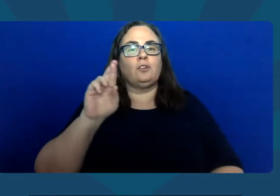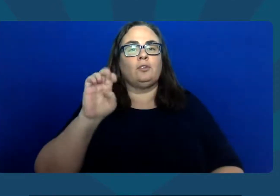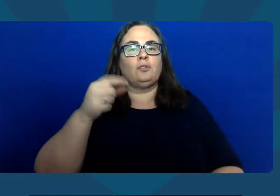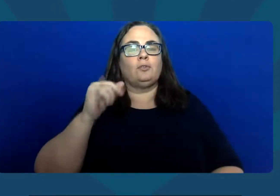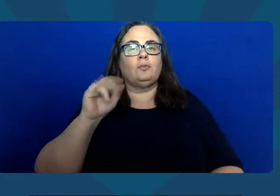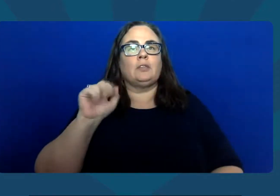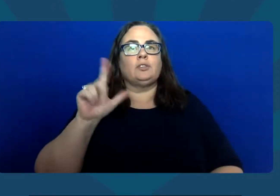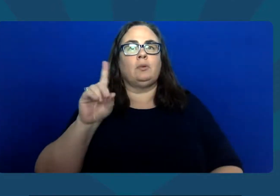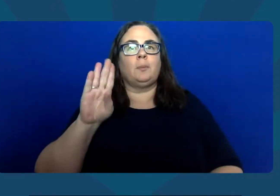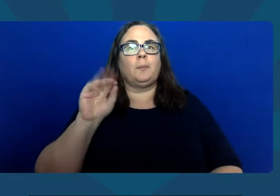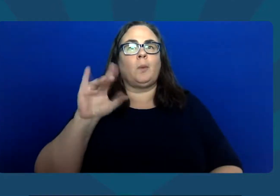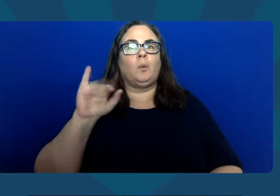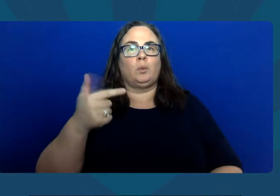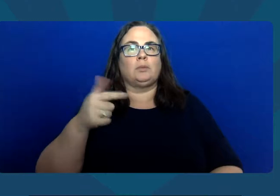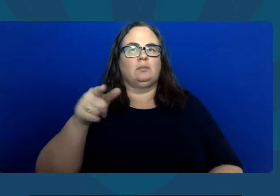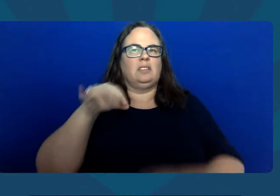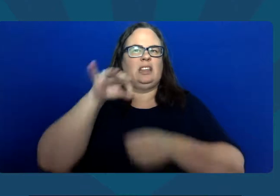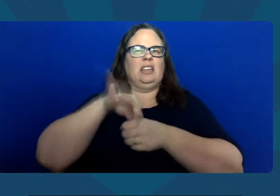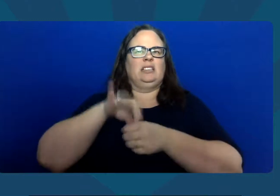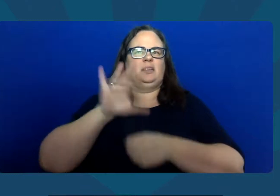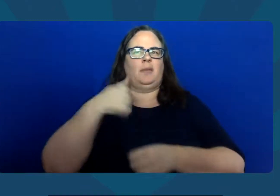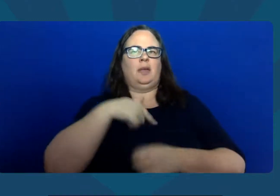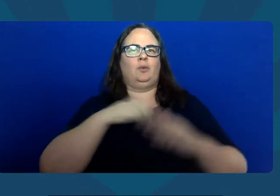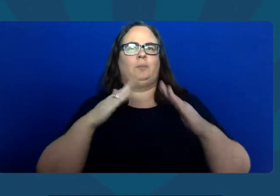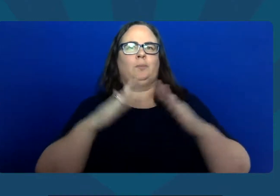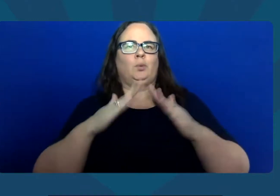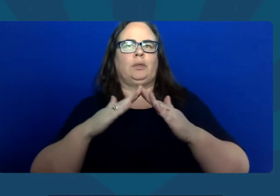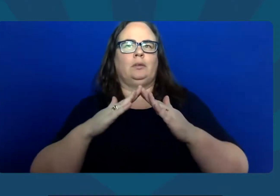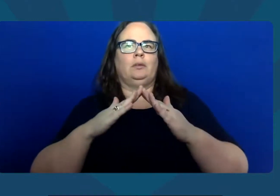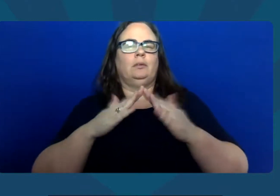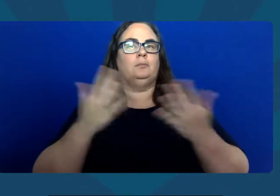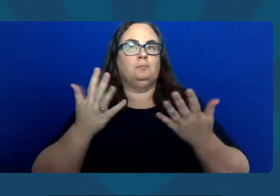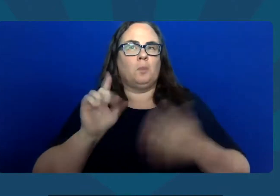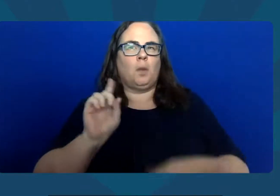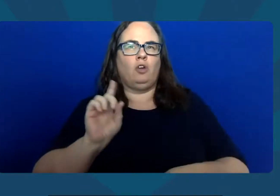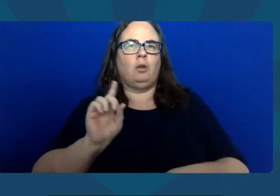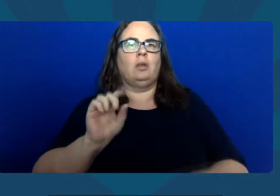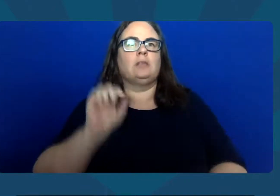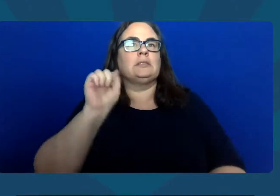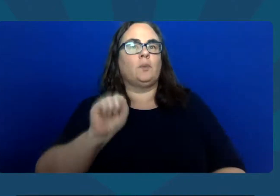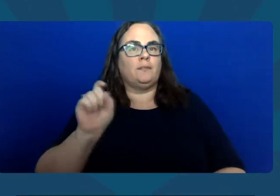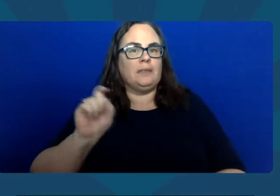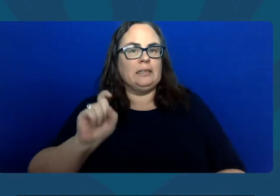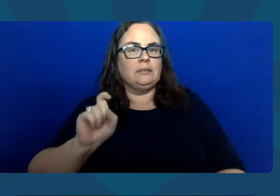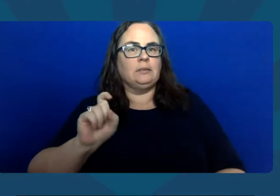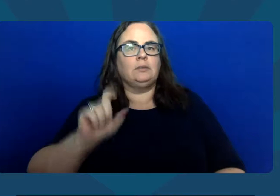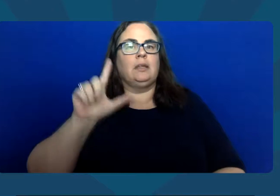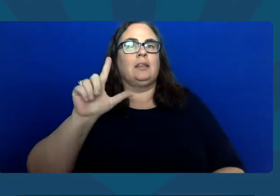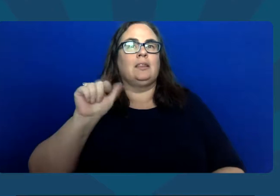State Representative Reginald Boulding was elected by our community, South